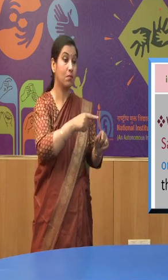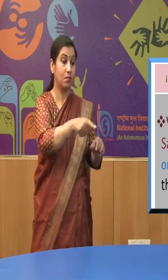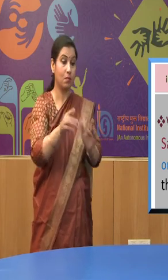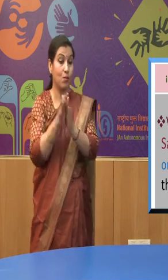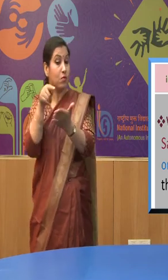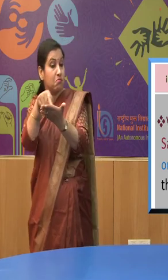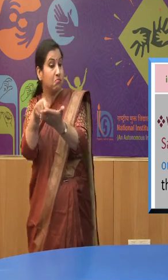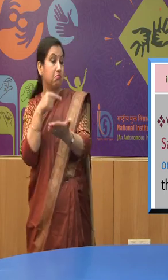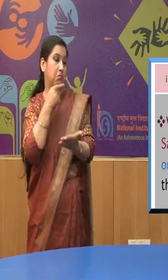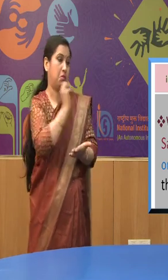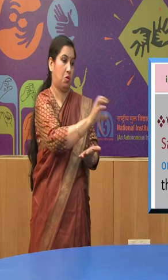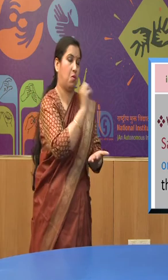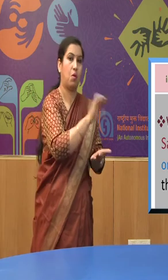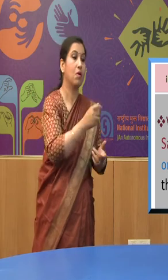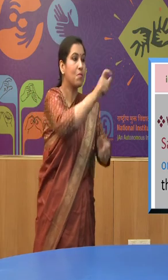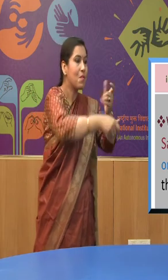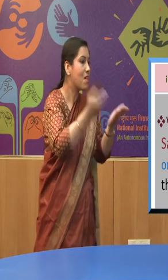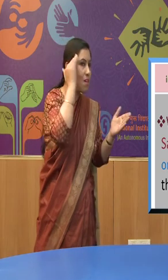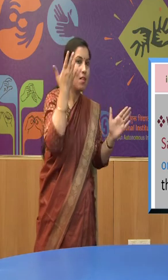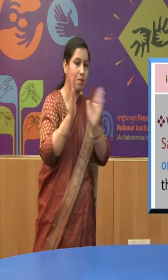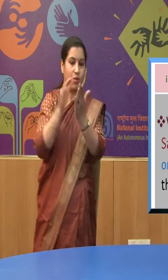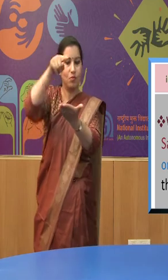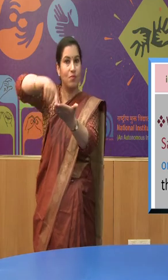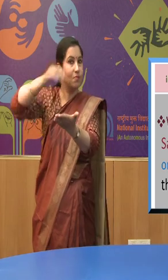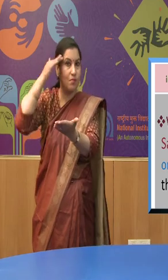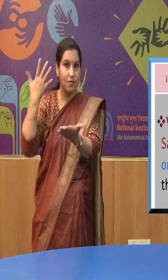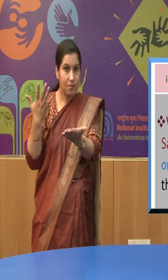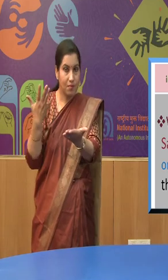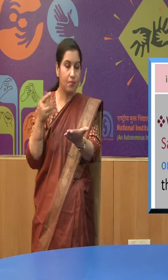Since people did not know what was written in religious books,